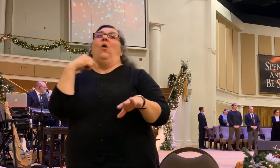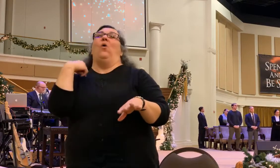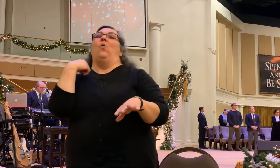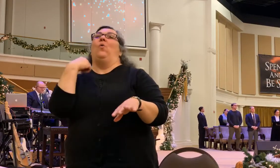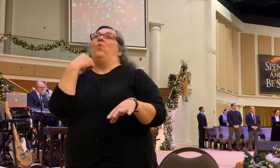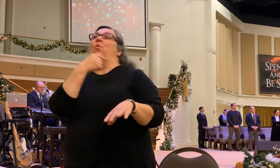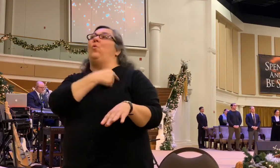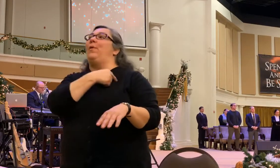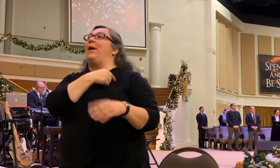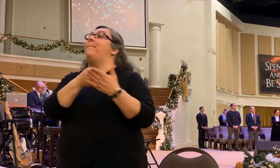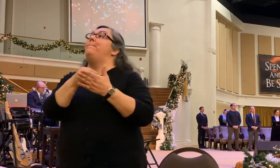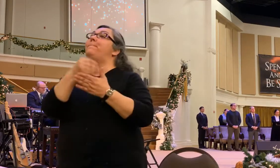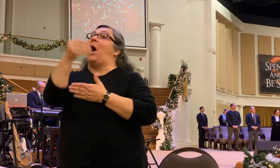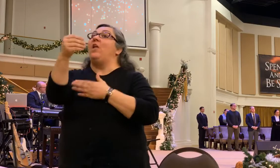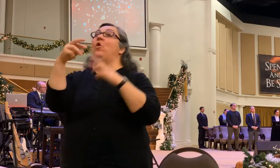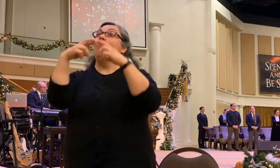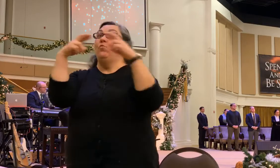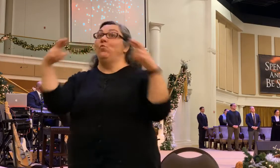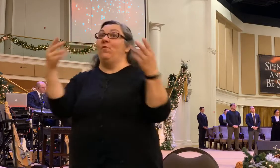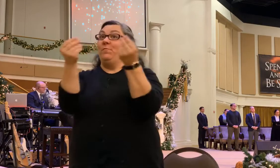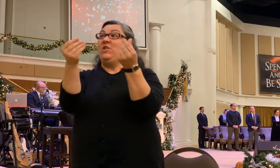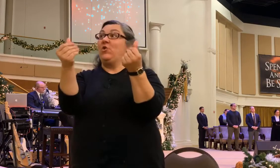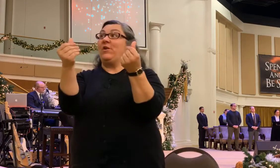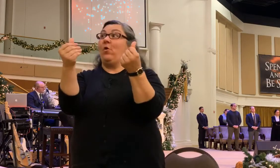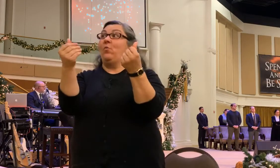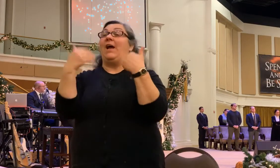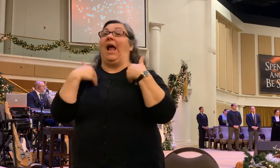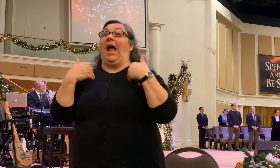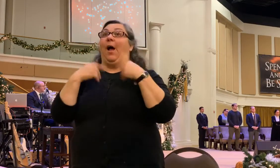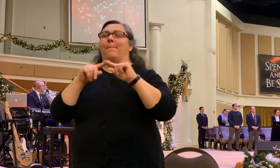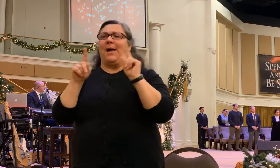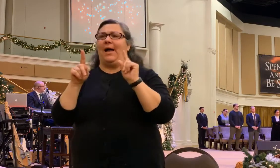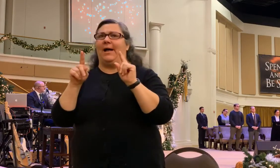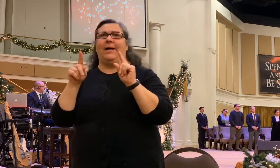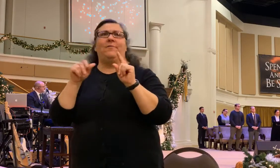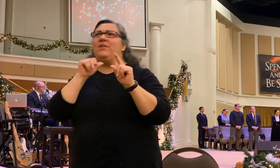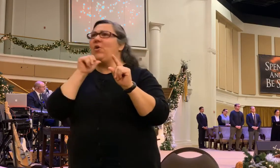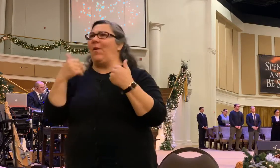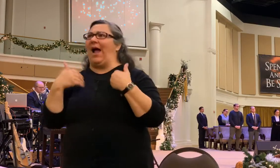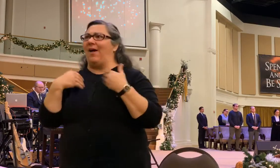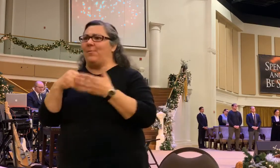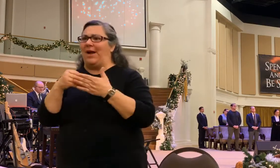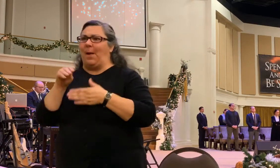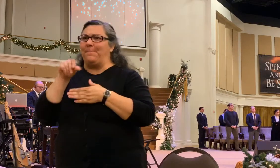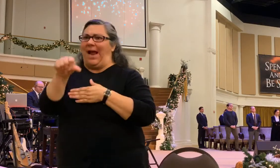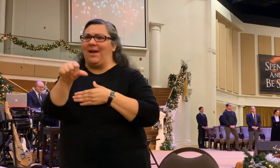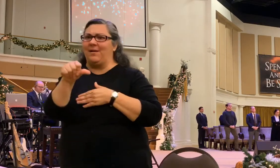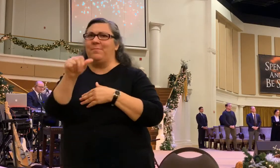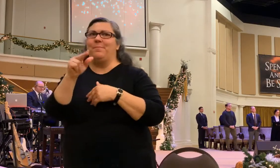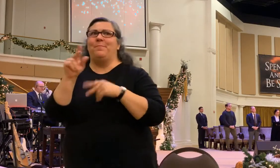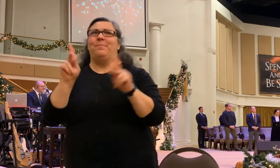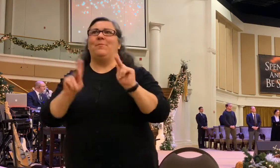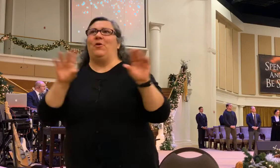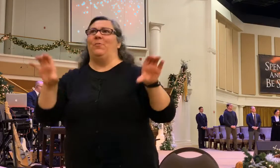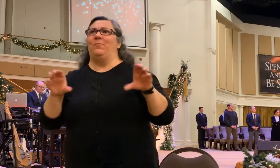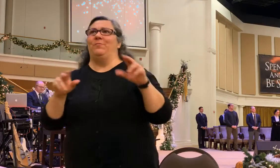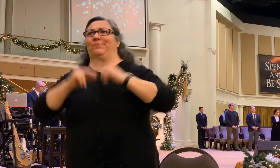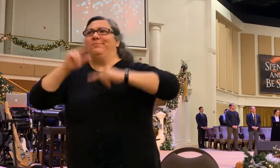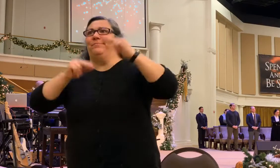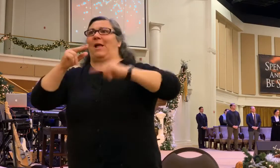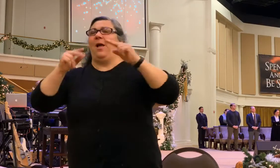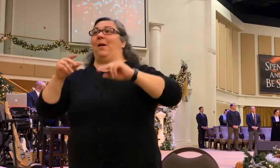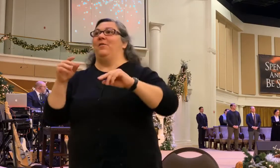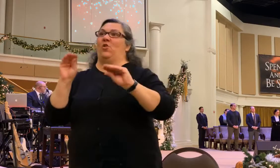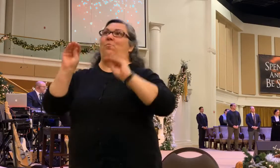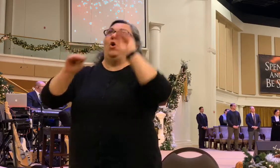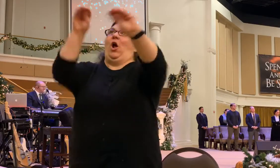the material to put the roof on our building, but we didn't have any money to pay anybody to install it. I said, well, I guess I'm going to install